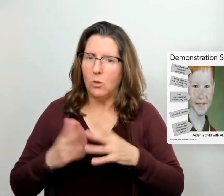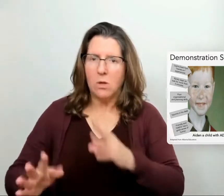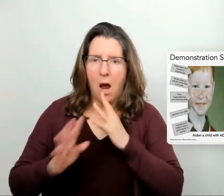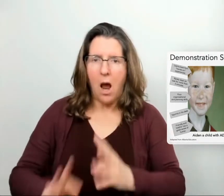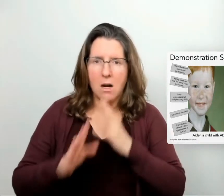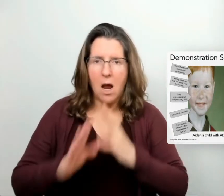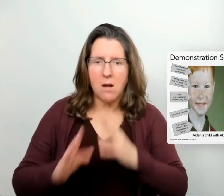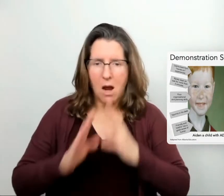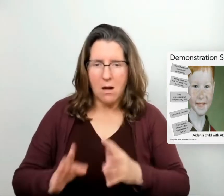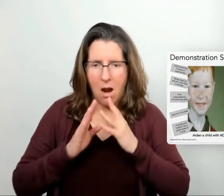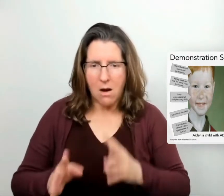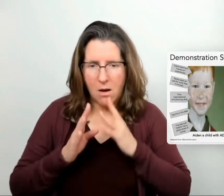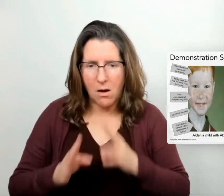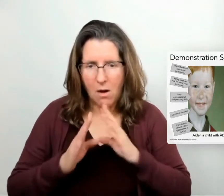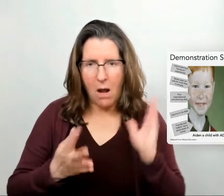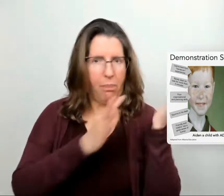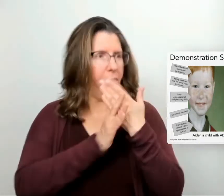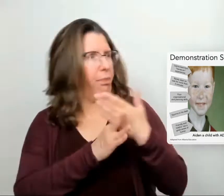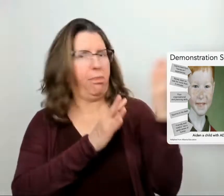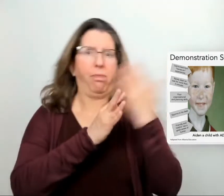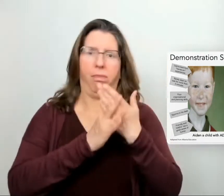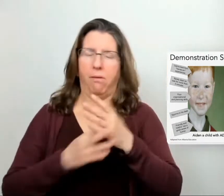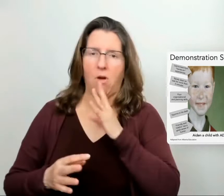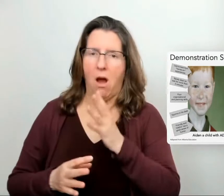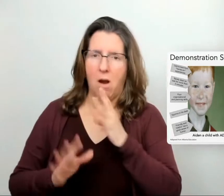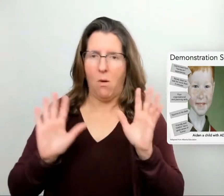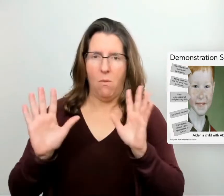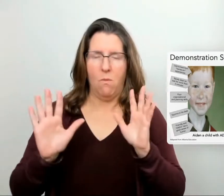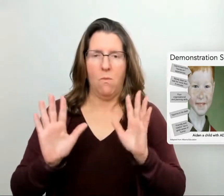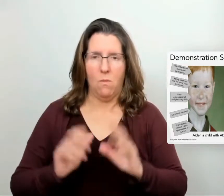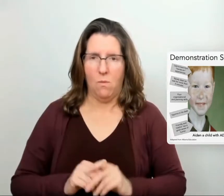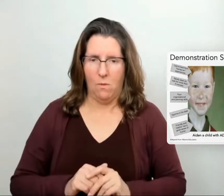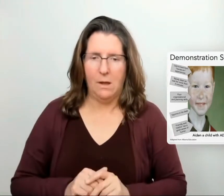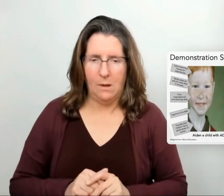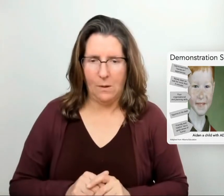He's a talker and often interrupts others.